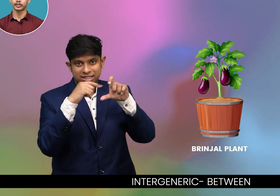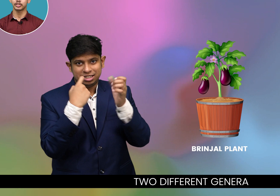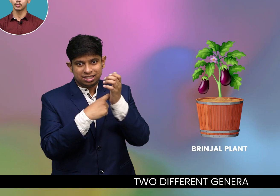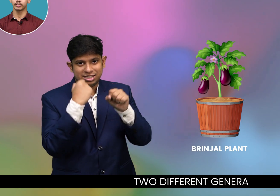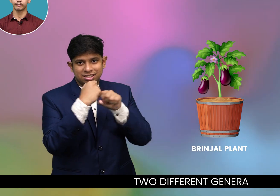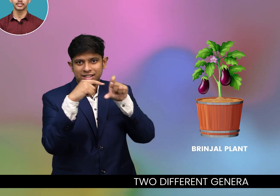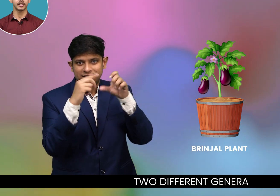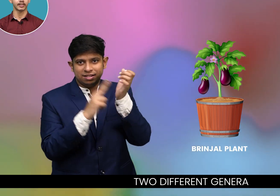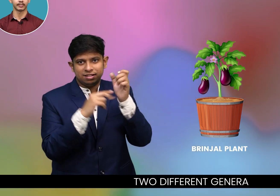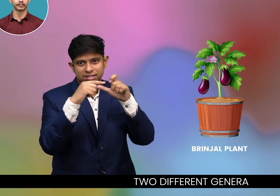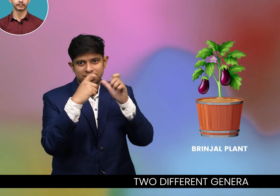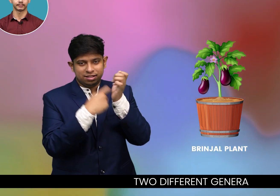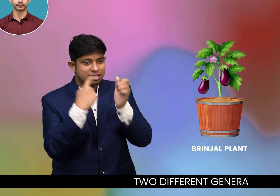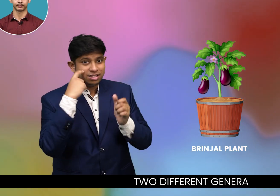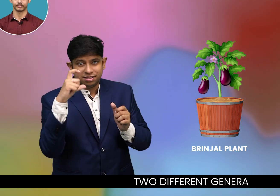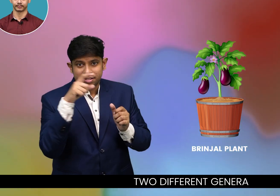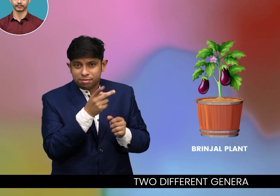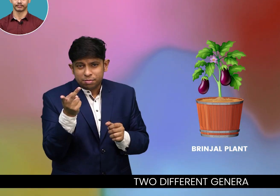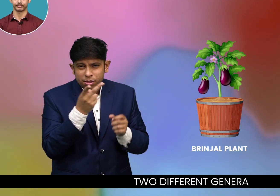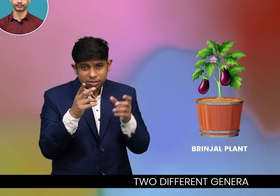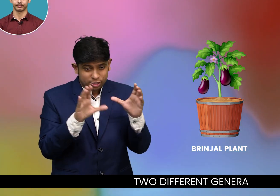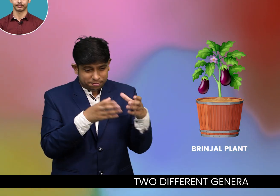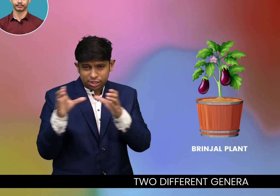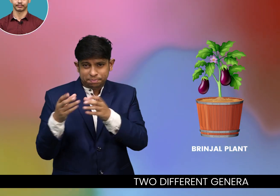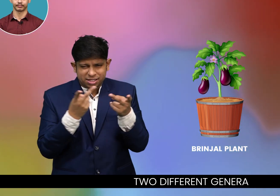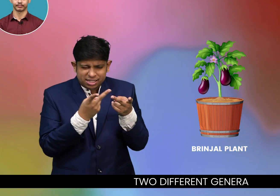Intergeneric between two different genera.